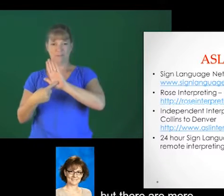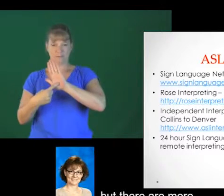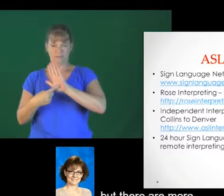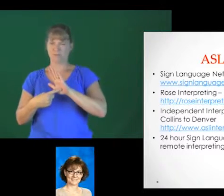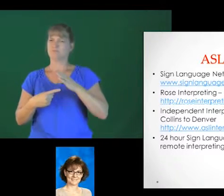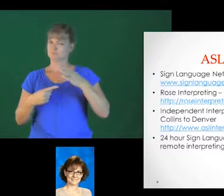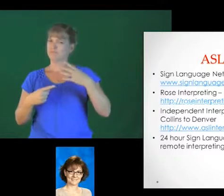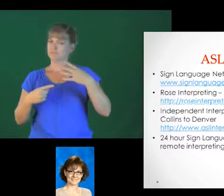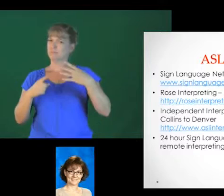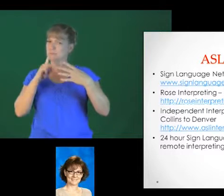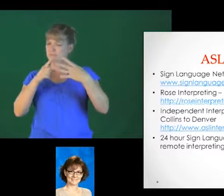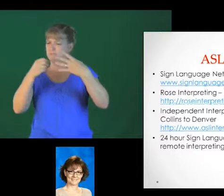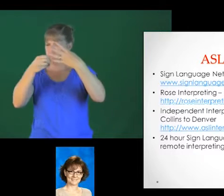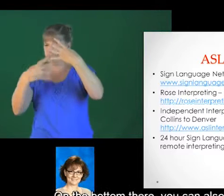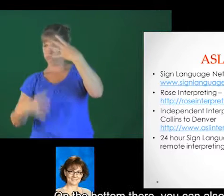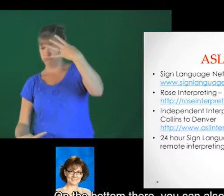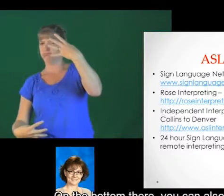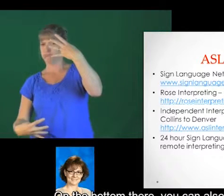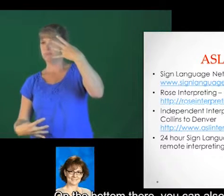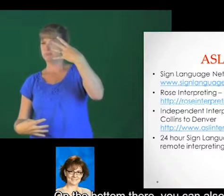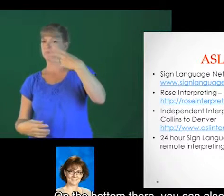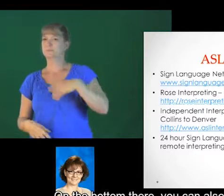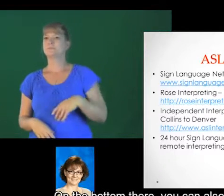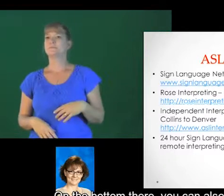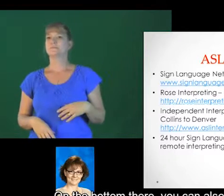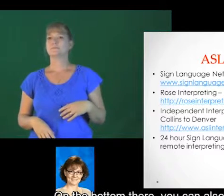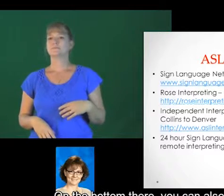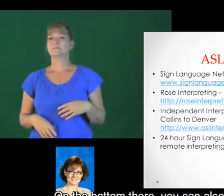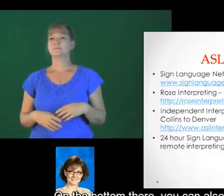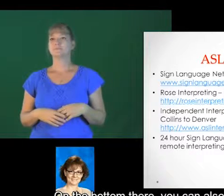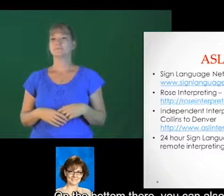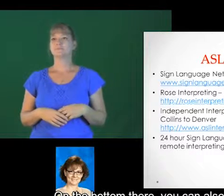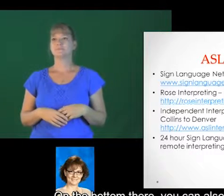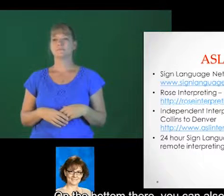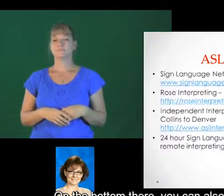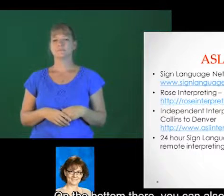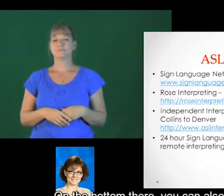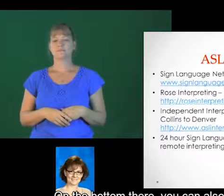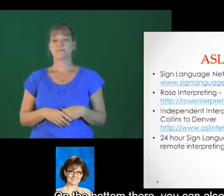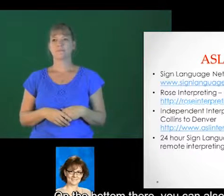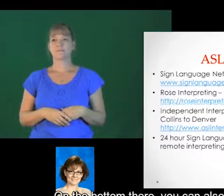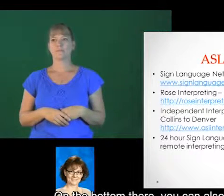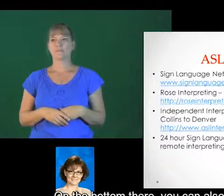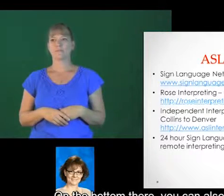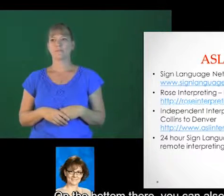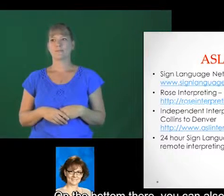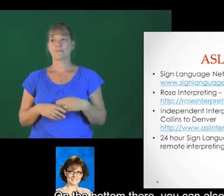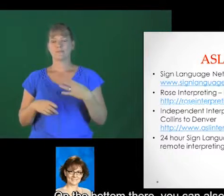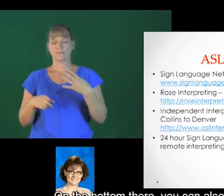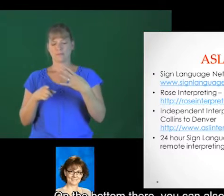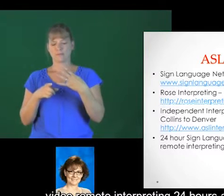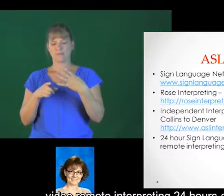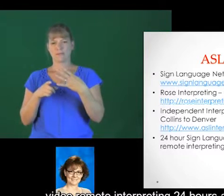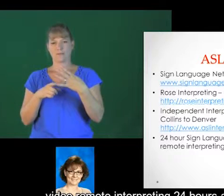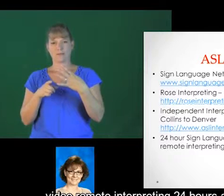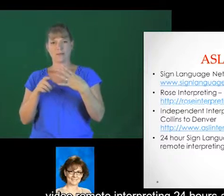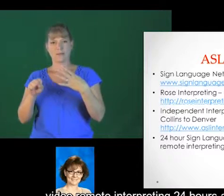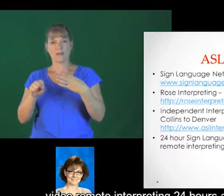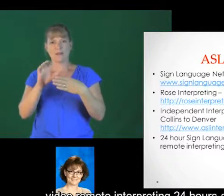more. And on the bottom there you can also get video remote